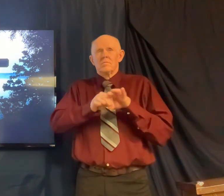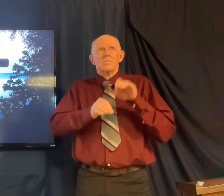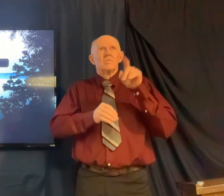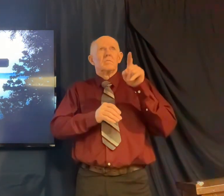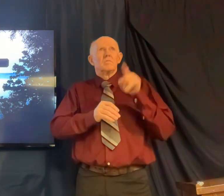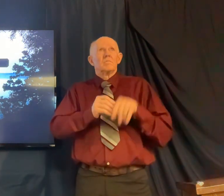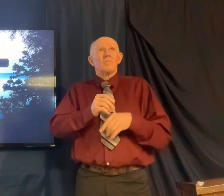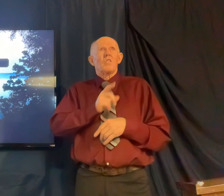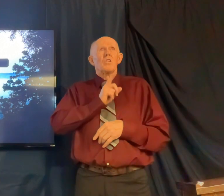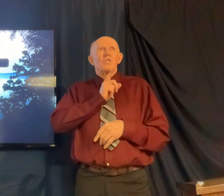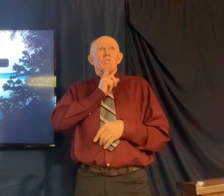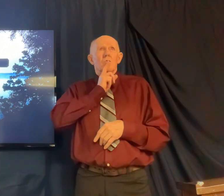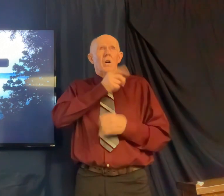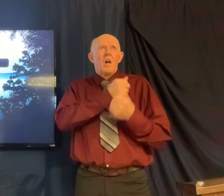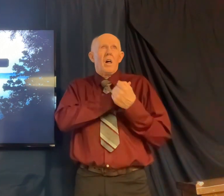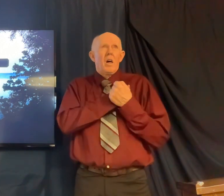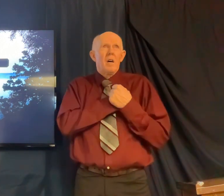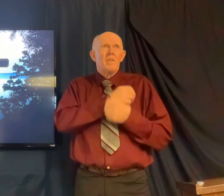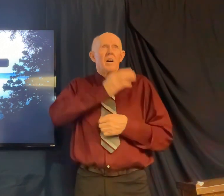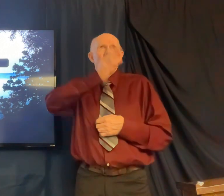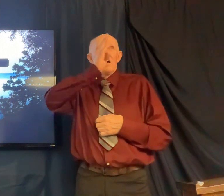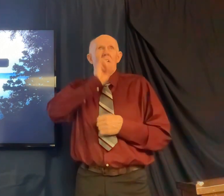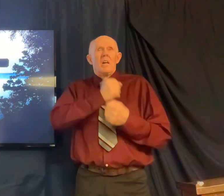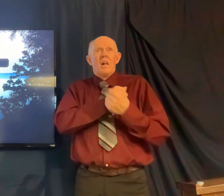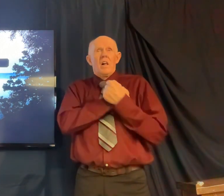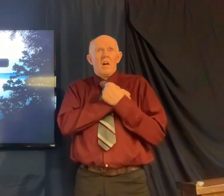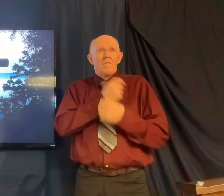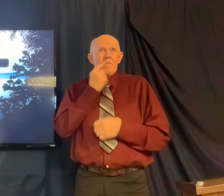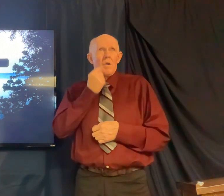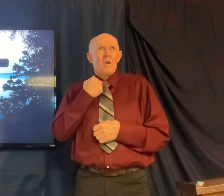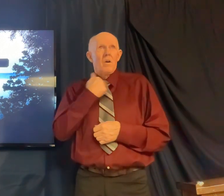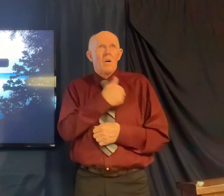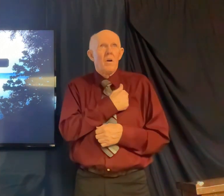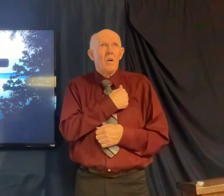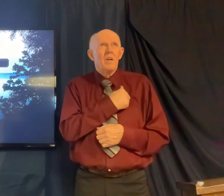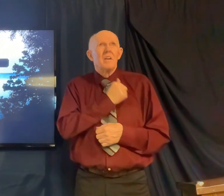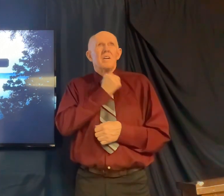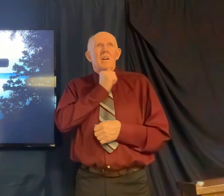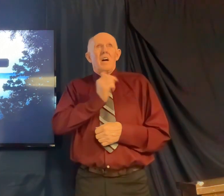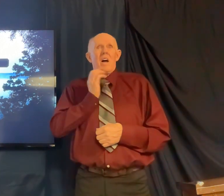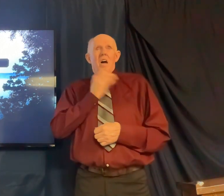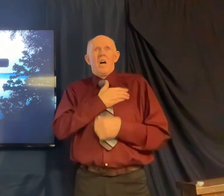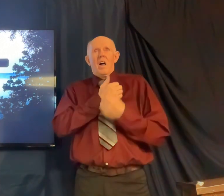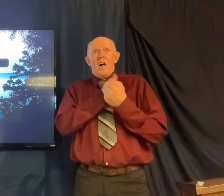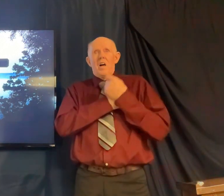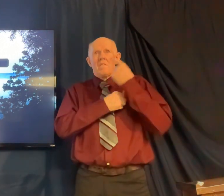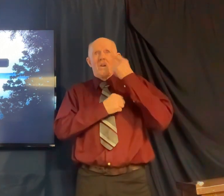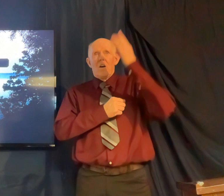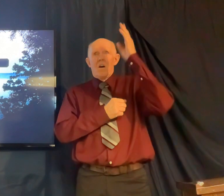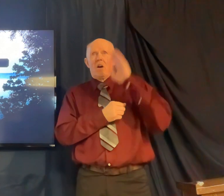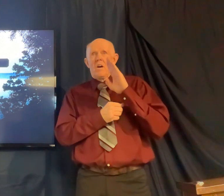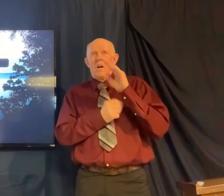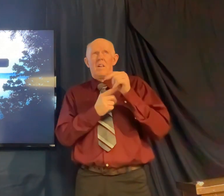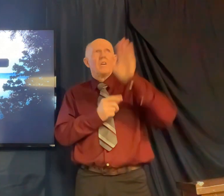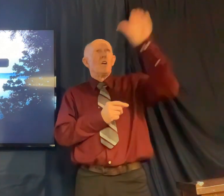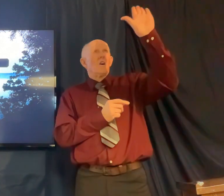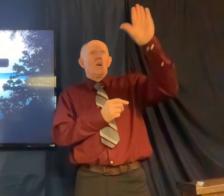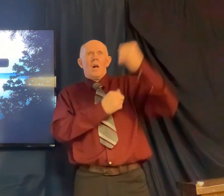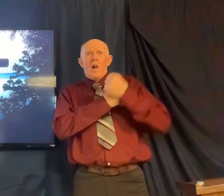And this is very important. True love is God's love for us, not our love for God.